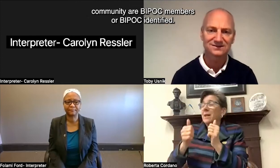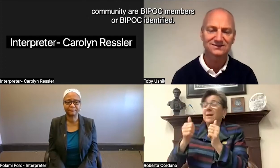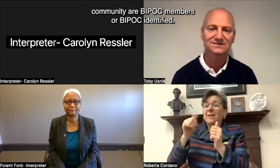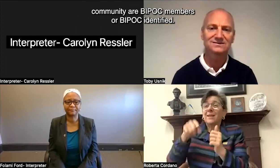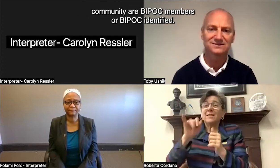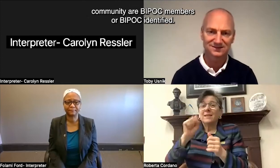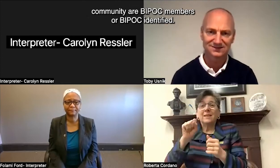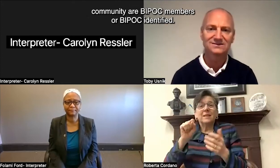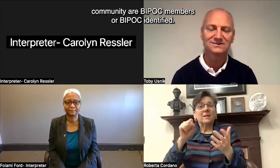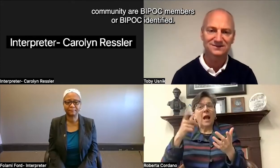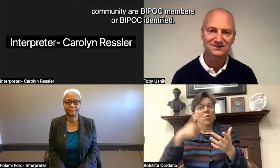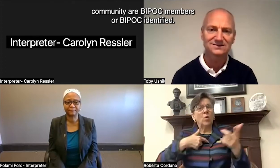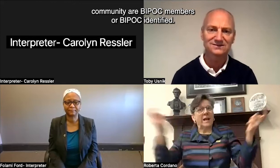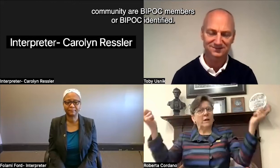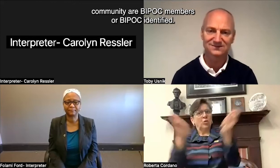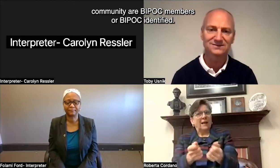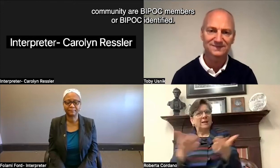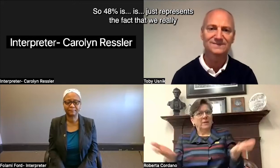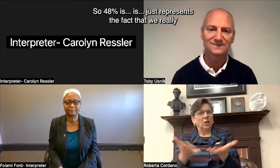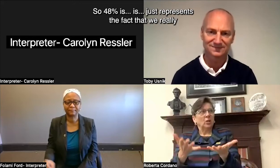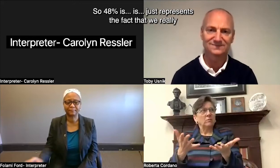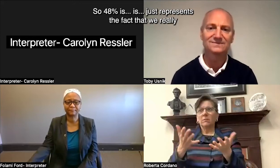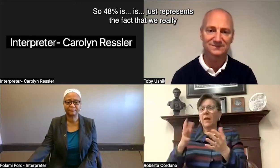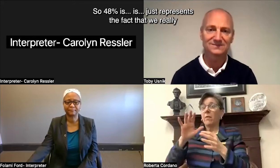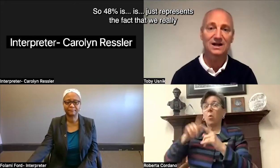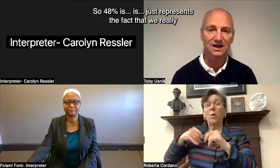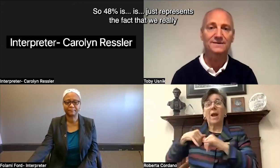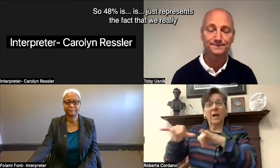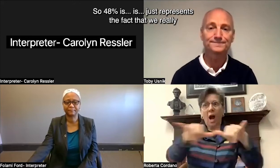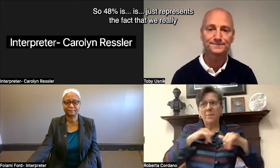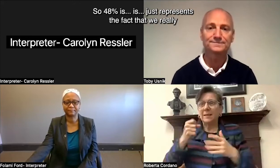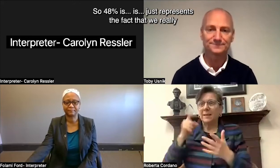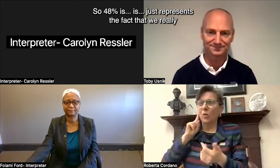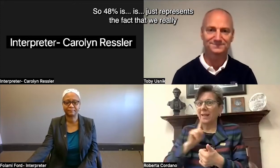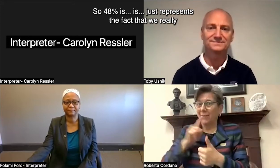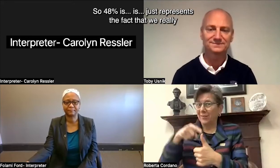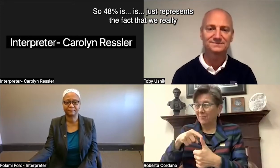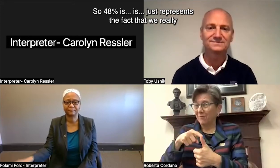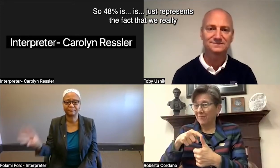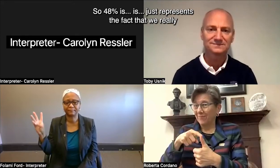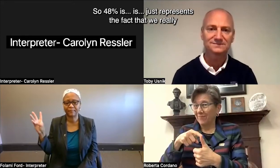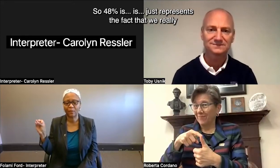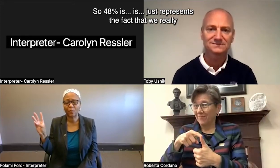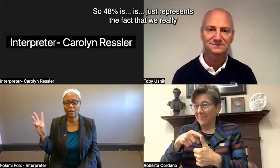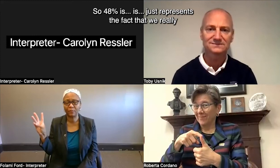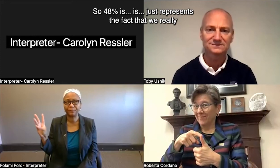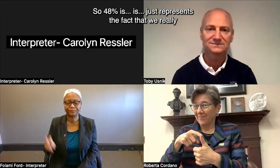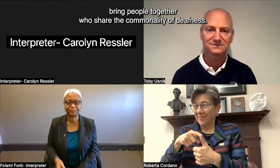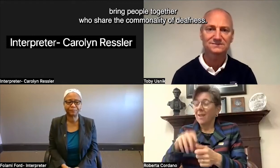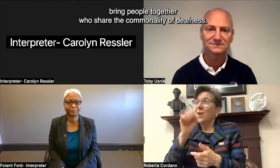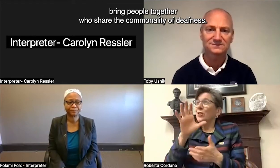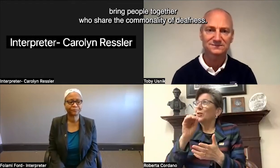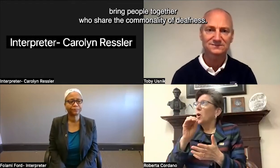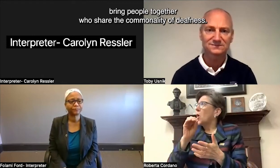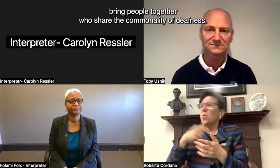or BIPOC identified. So 48% is just representing the fact that we really bring people together who